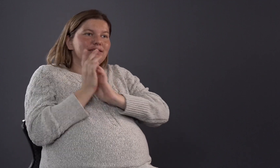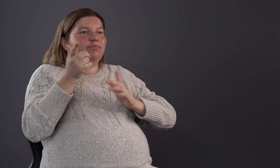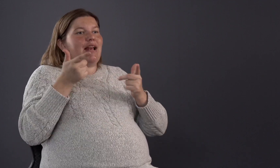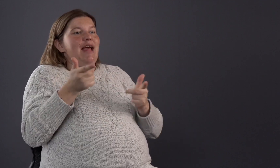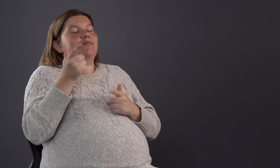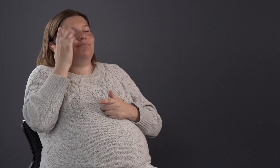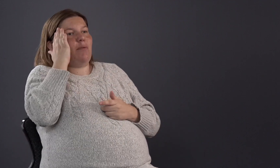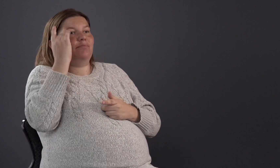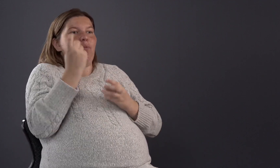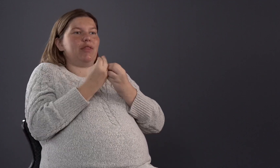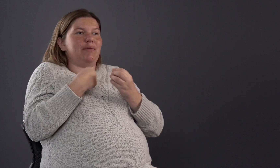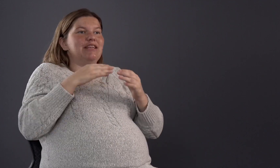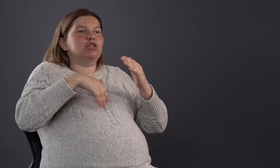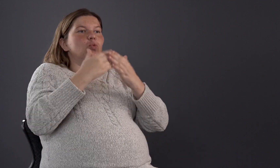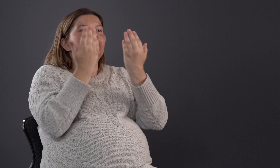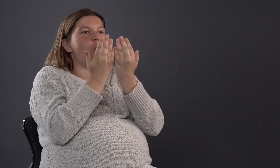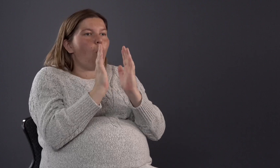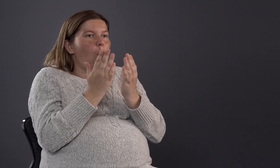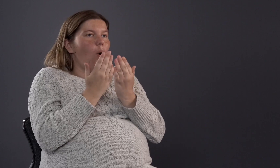to convince them to let Mum come with me as far as the theatre door.